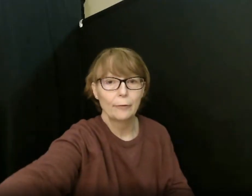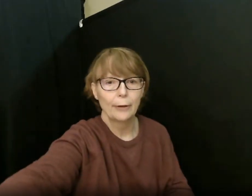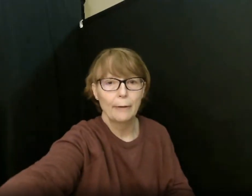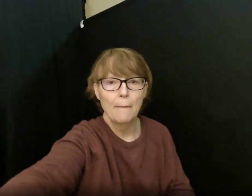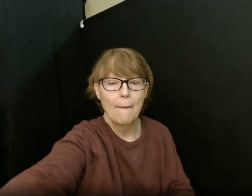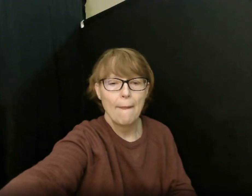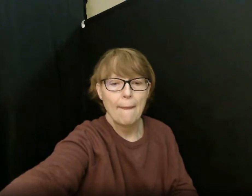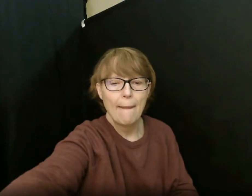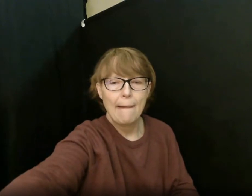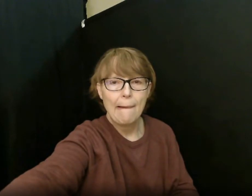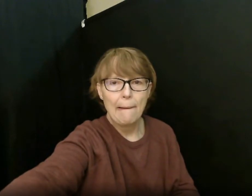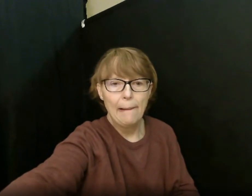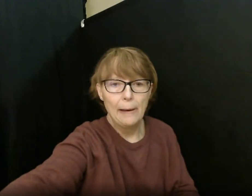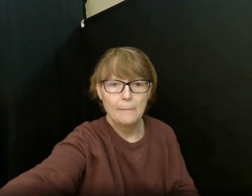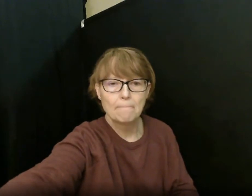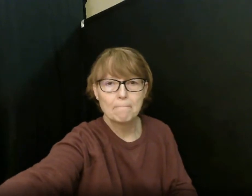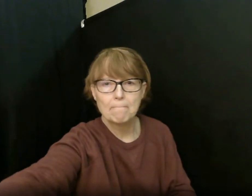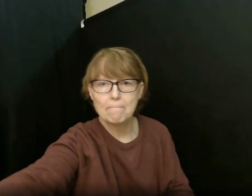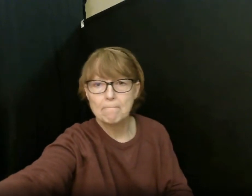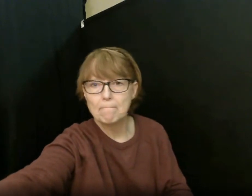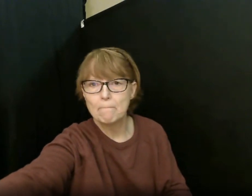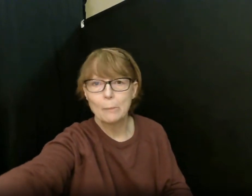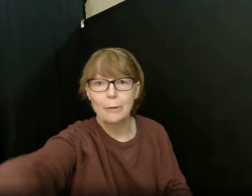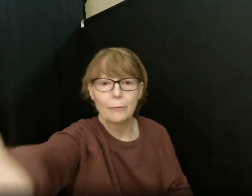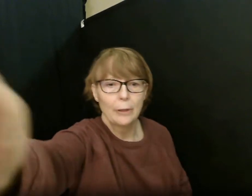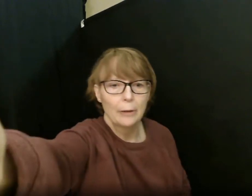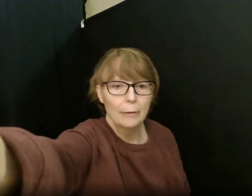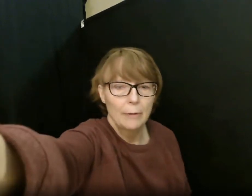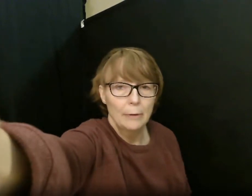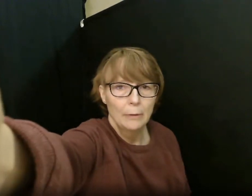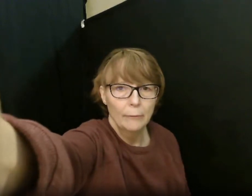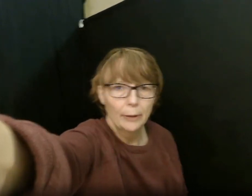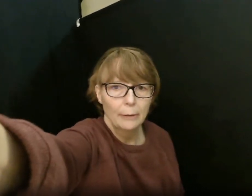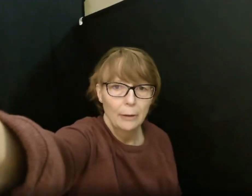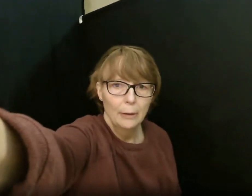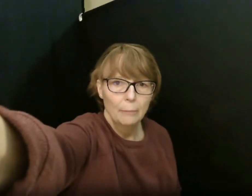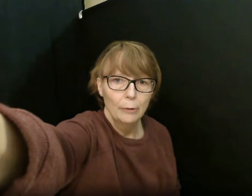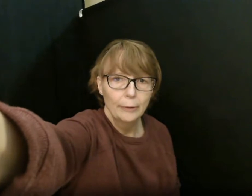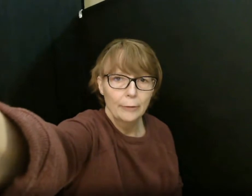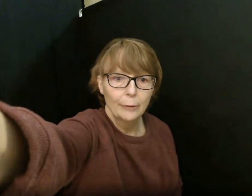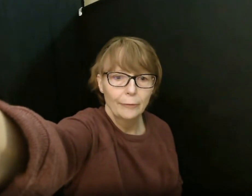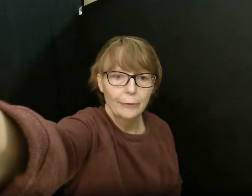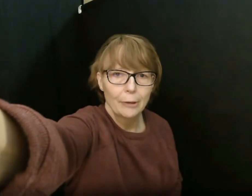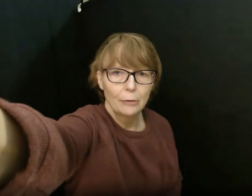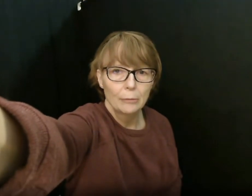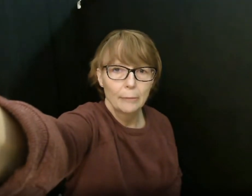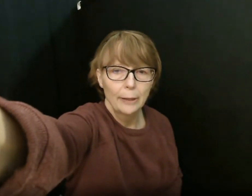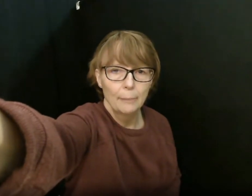second. yeah, how many is, Let me see here. Pull it down so I can see my upper